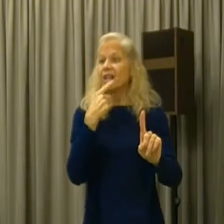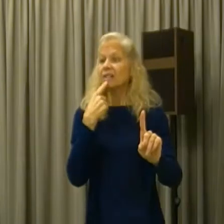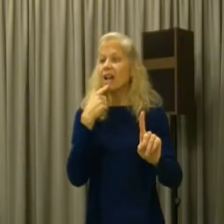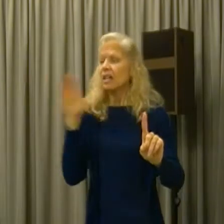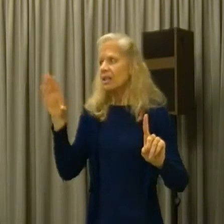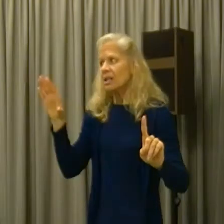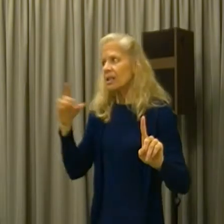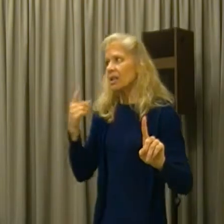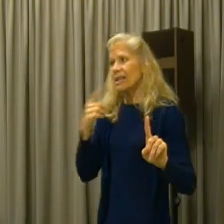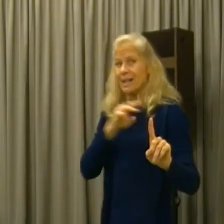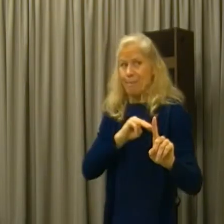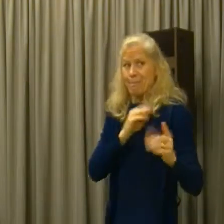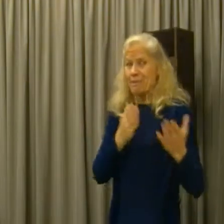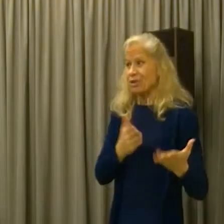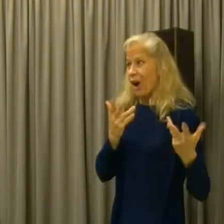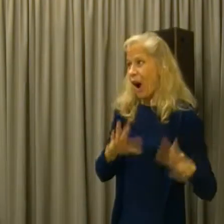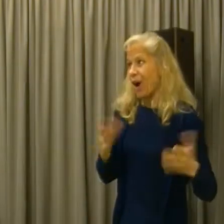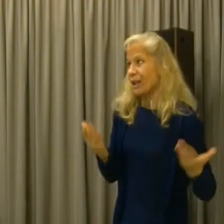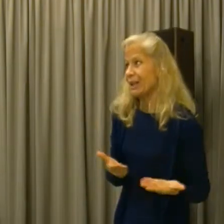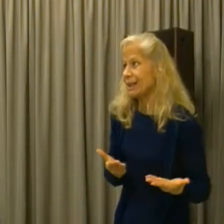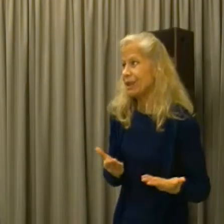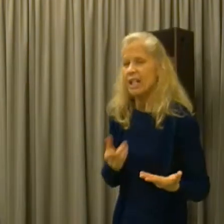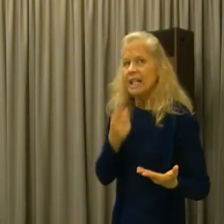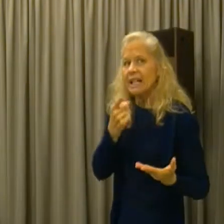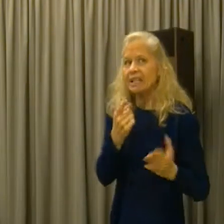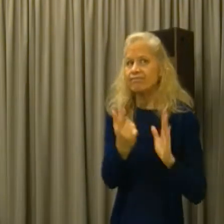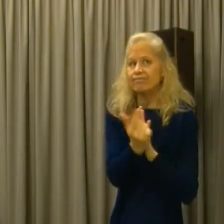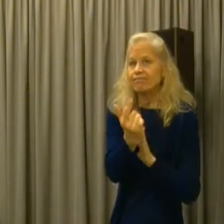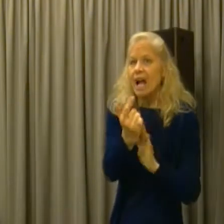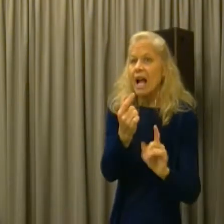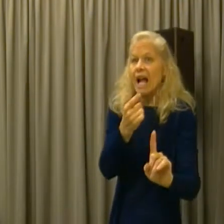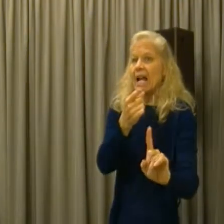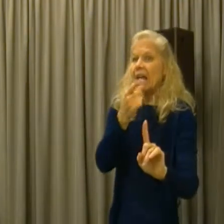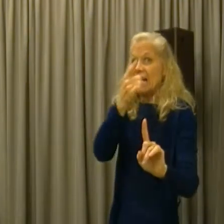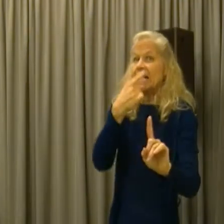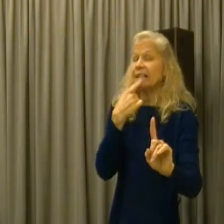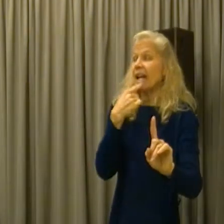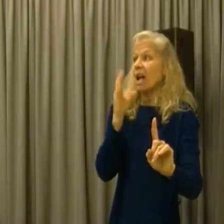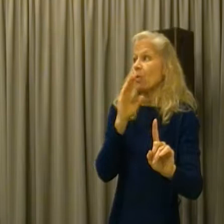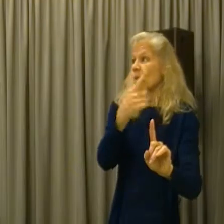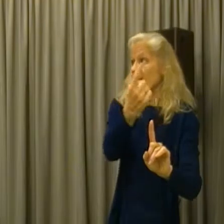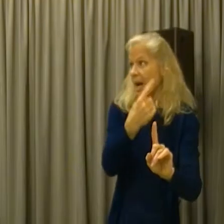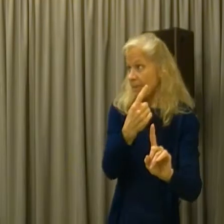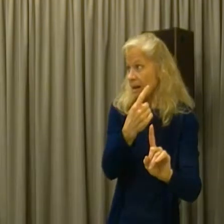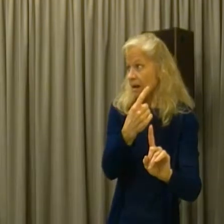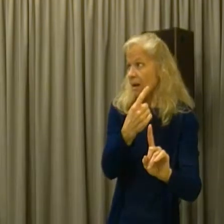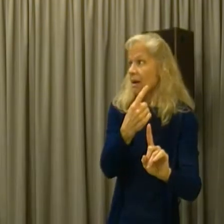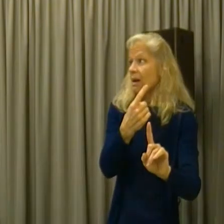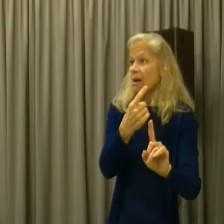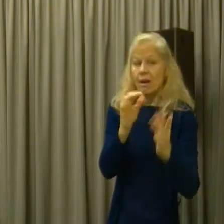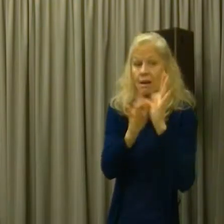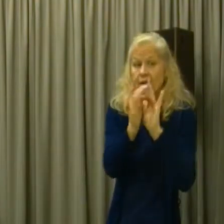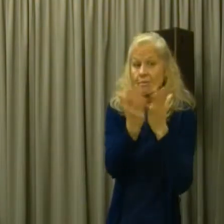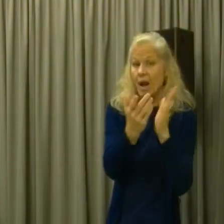know, we don't see how we're going to be able to continue. If this person comes and puts in the policies here where they put it elsewhere, we're not going to be allowed to do